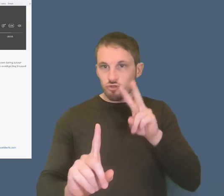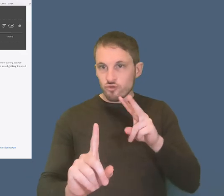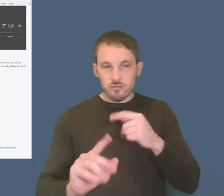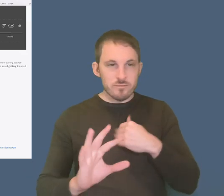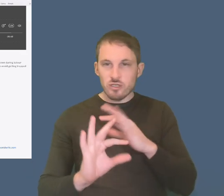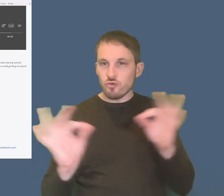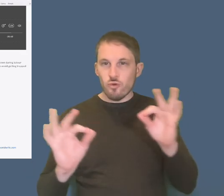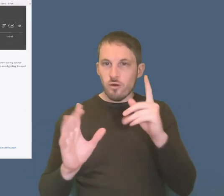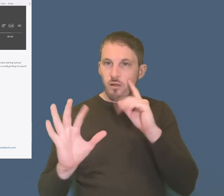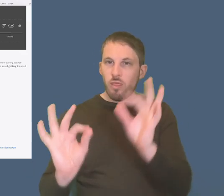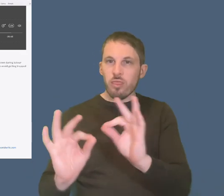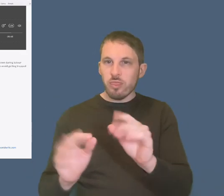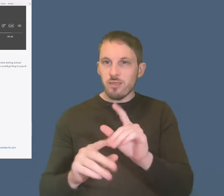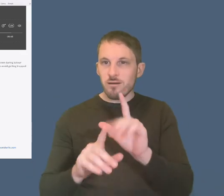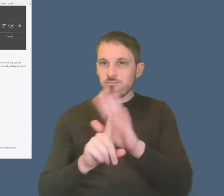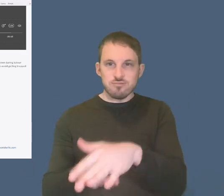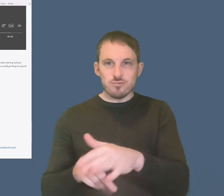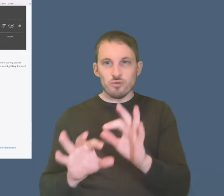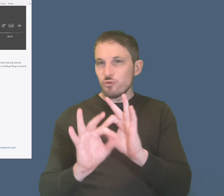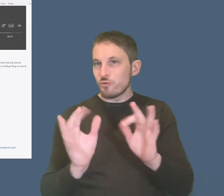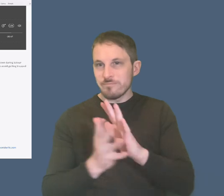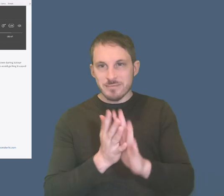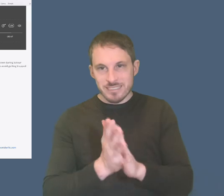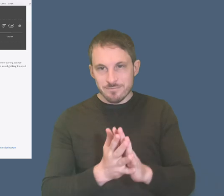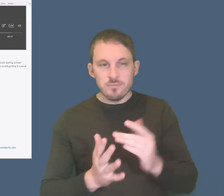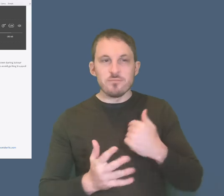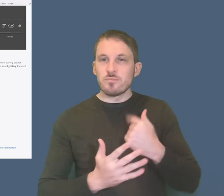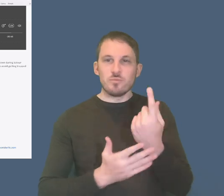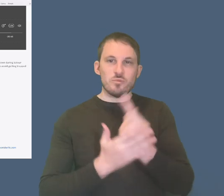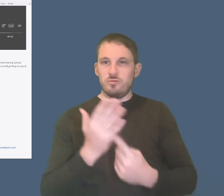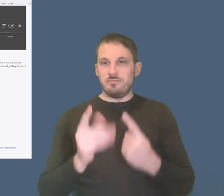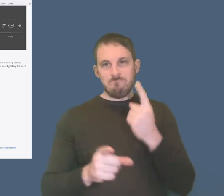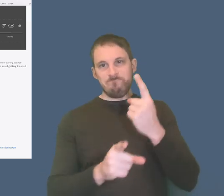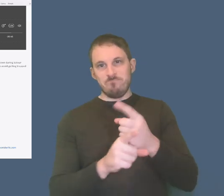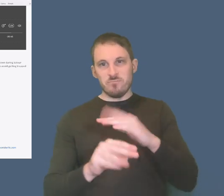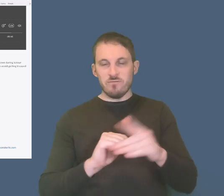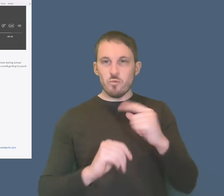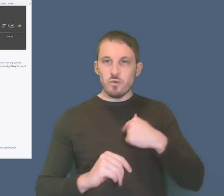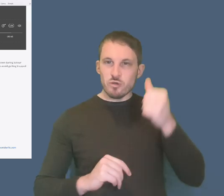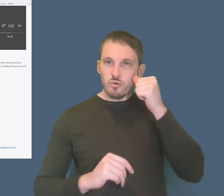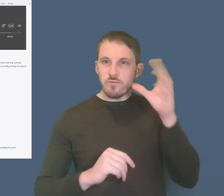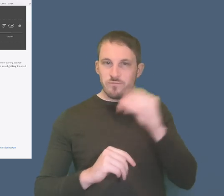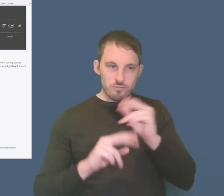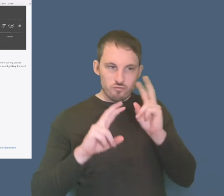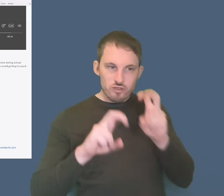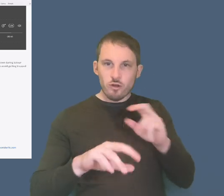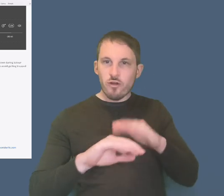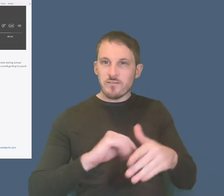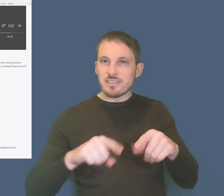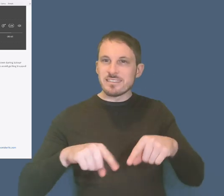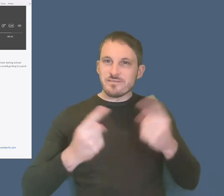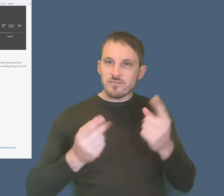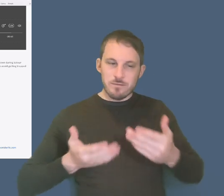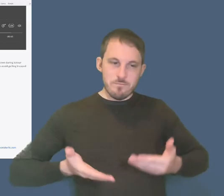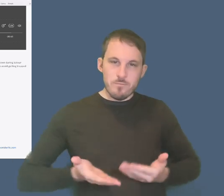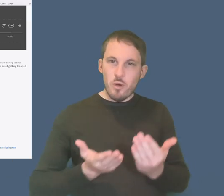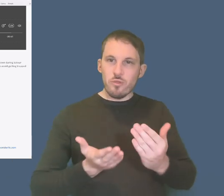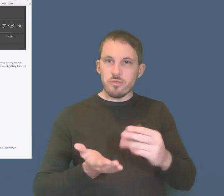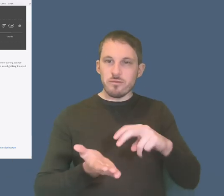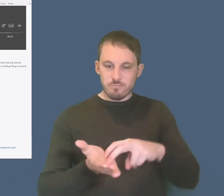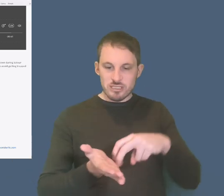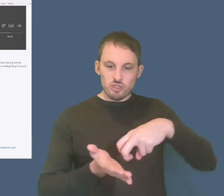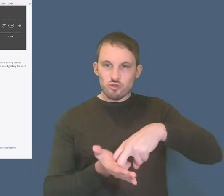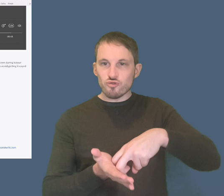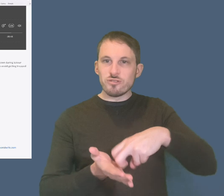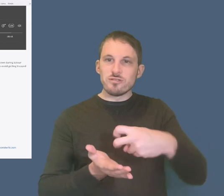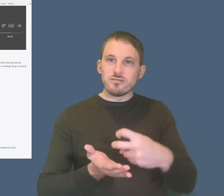this. This episode is just dedicated to what we know from the research about birth positions and explaining what happens to your body